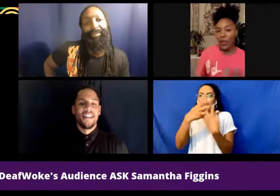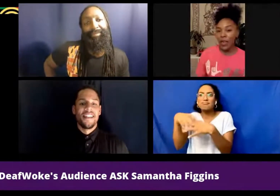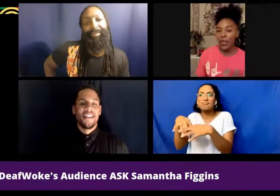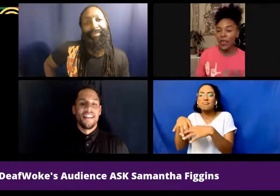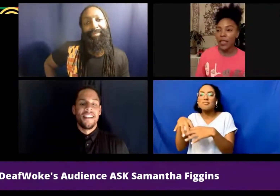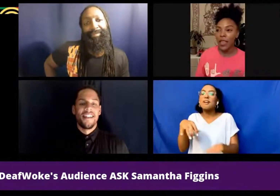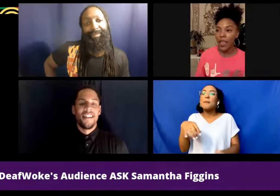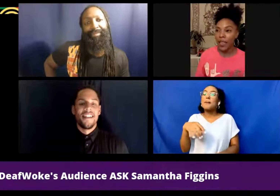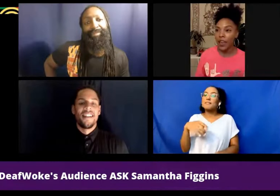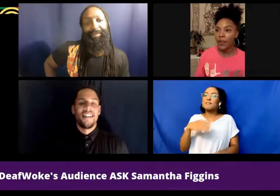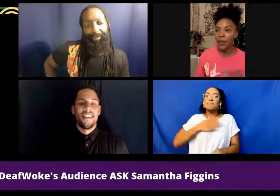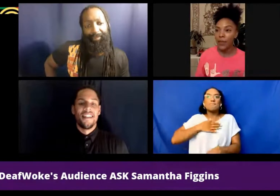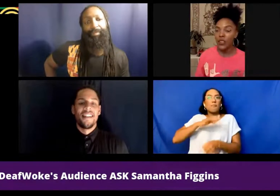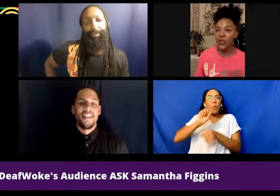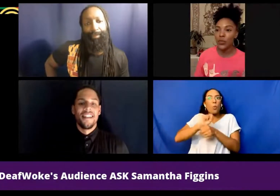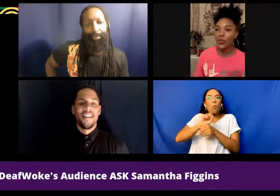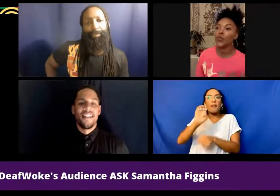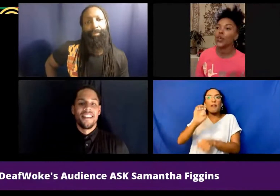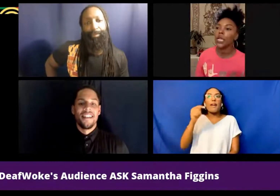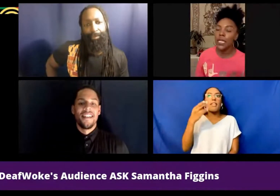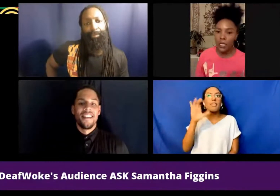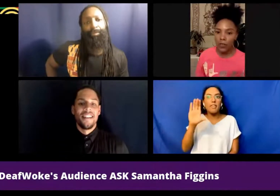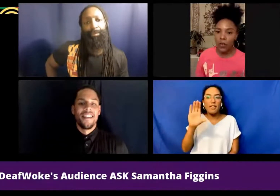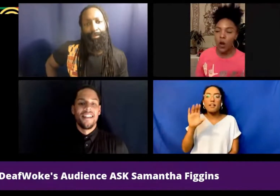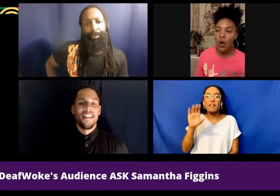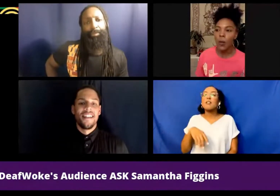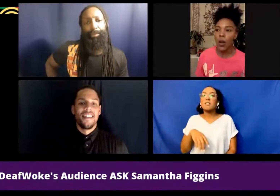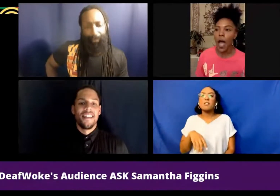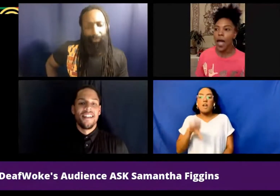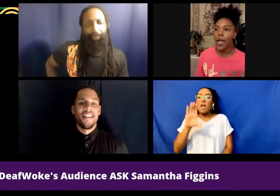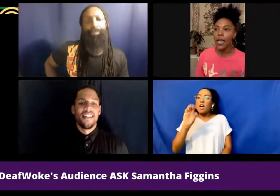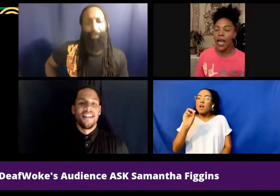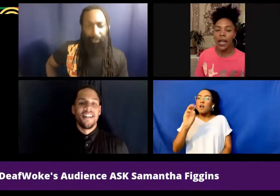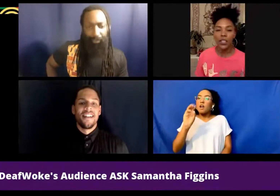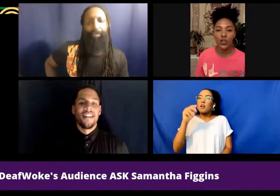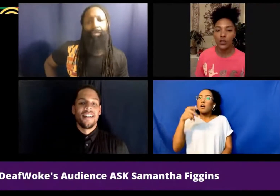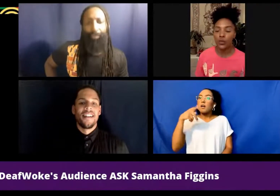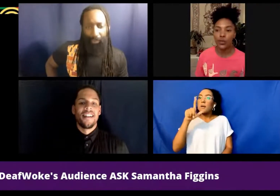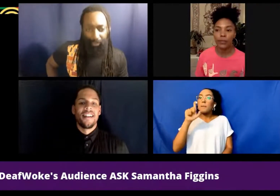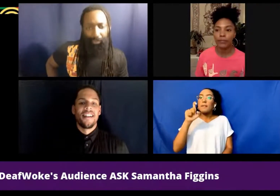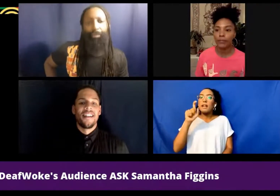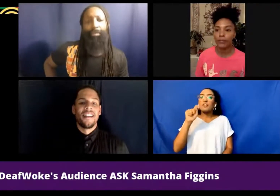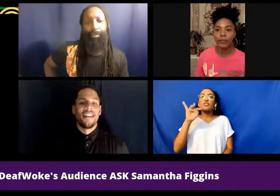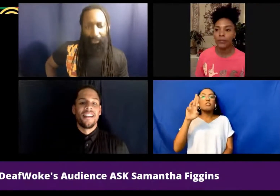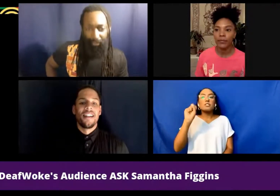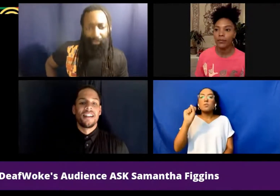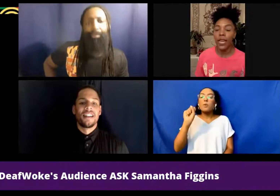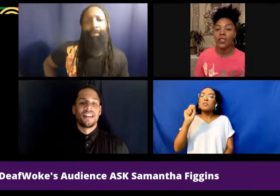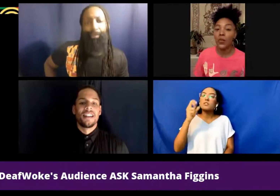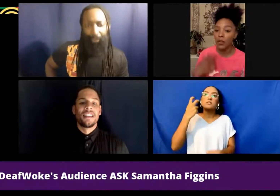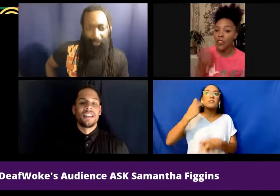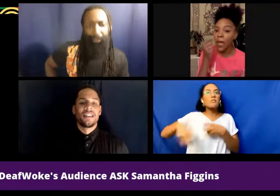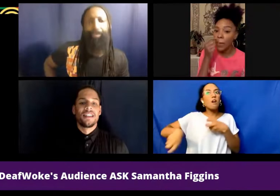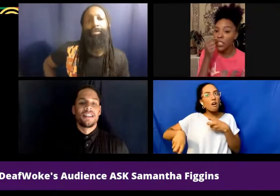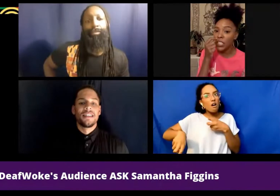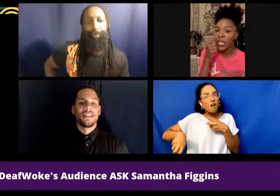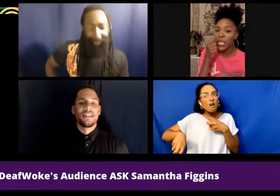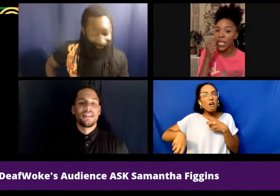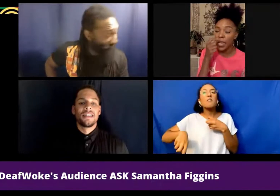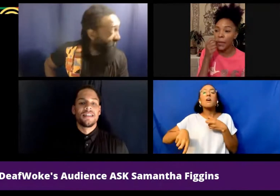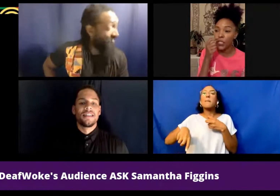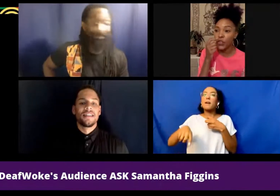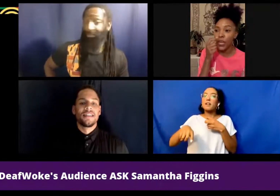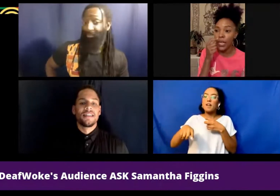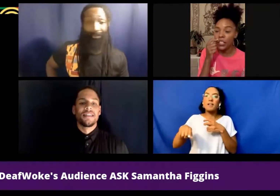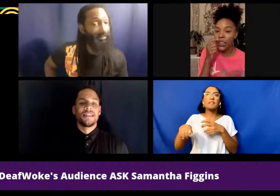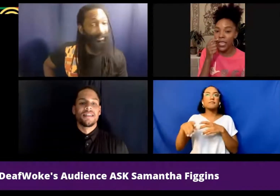With the work ethic, complexions was really difficult, but I had to. That's where I really got my